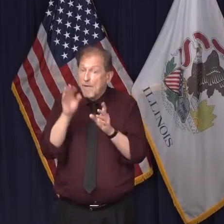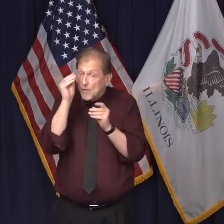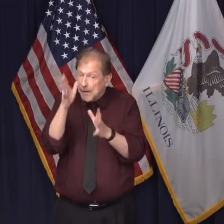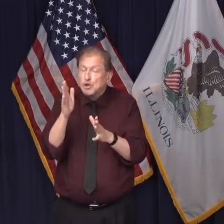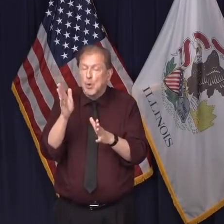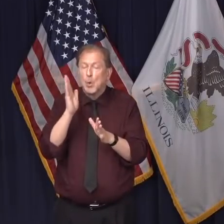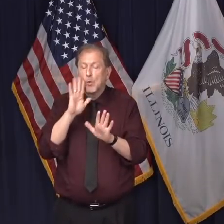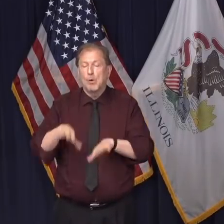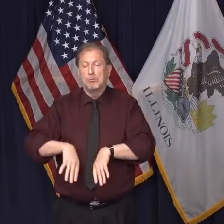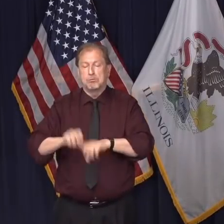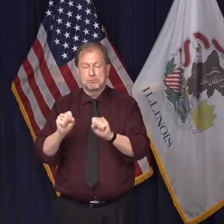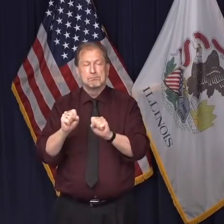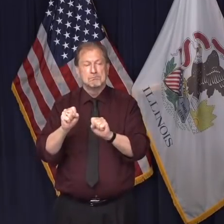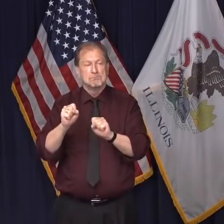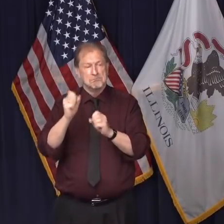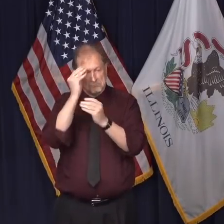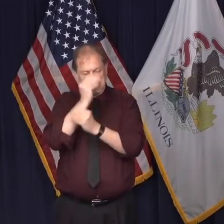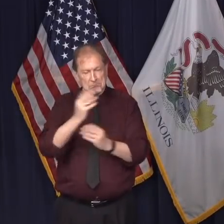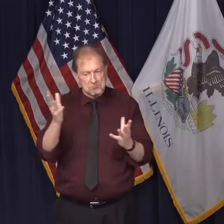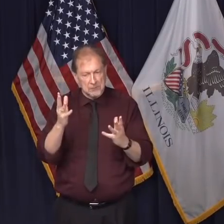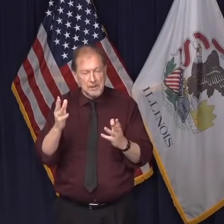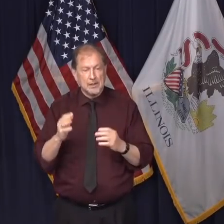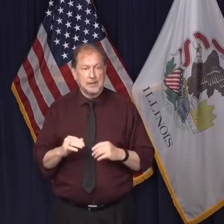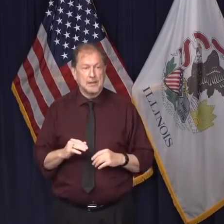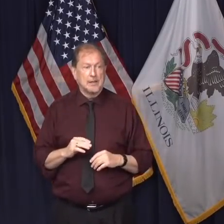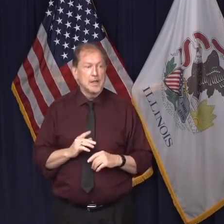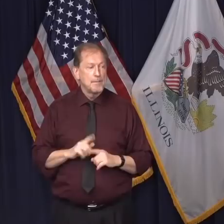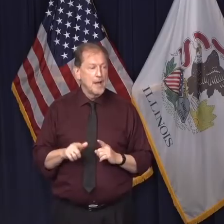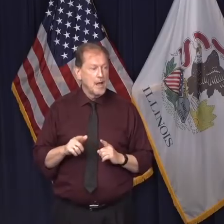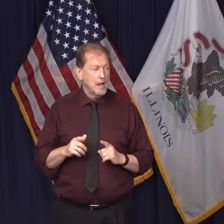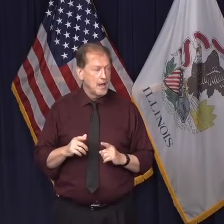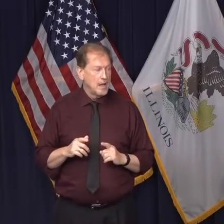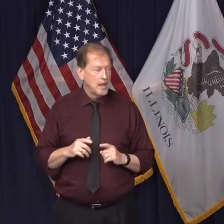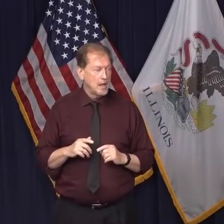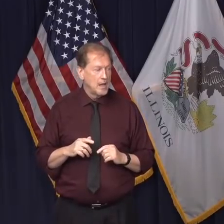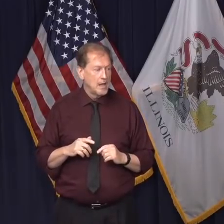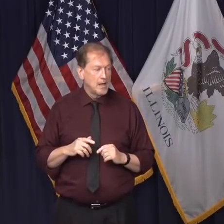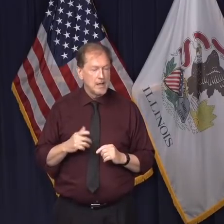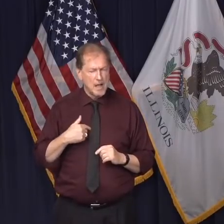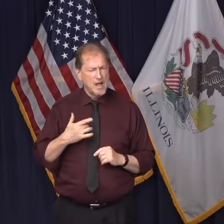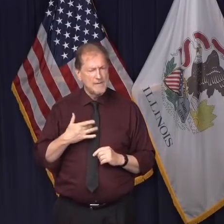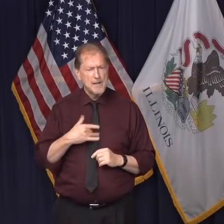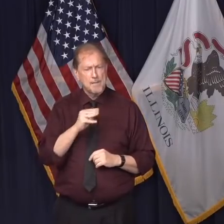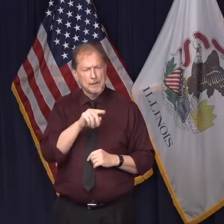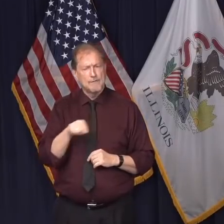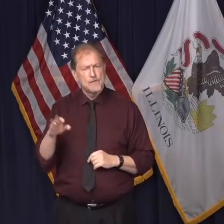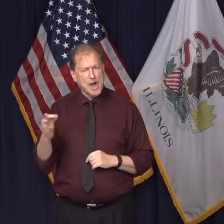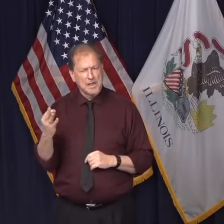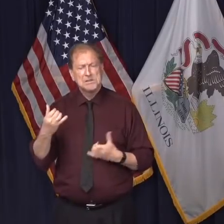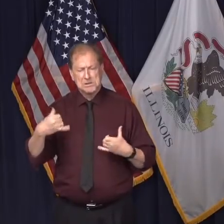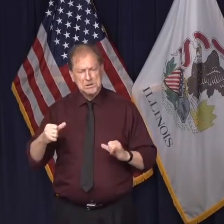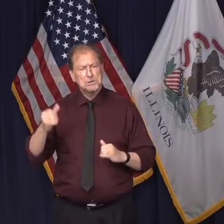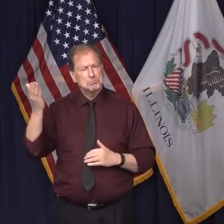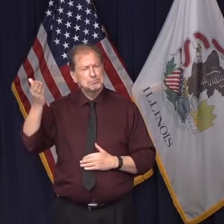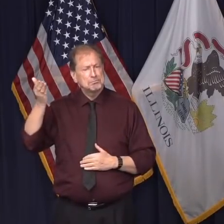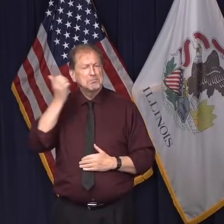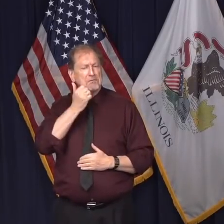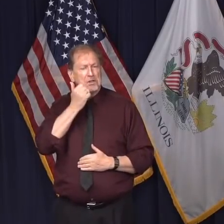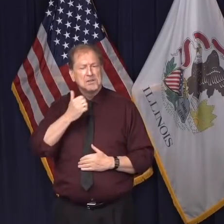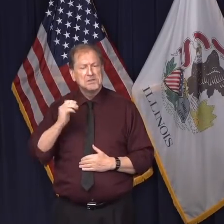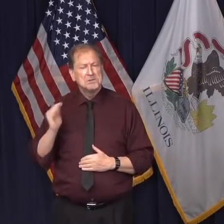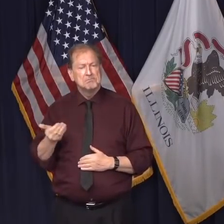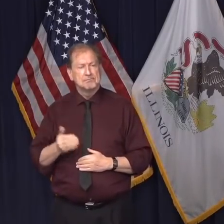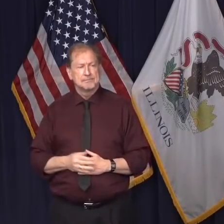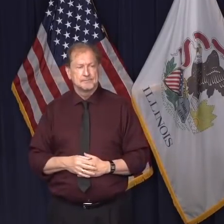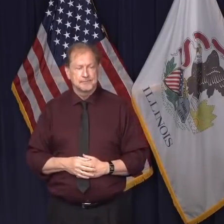sure that we get information out, but right now the plan is to continue as we are. All right. You were